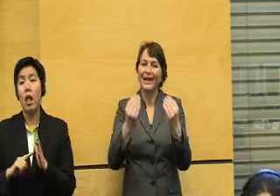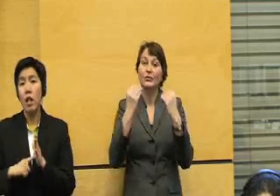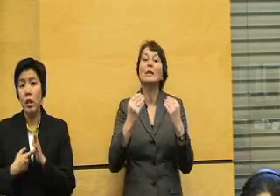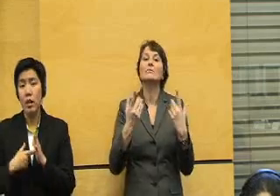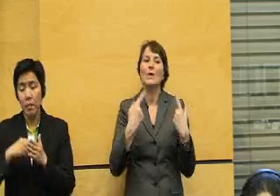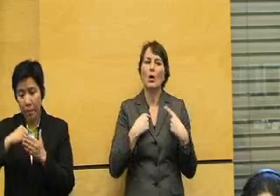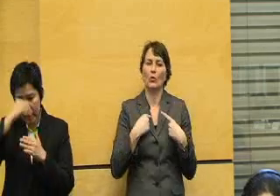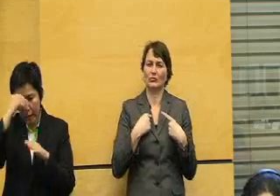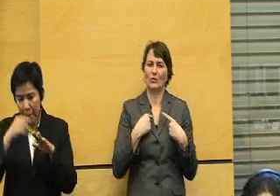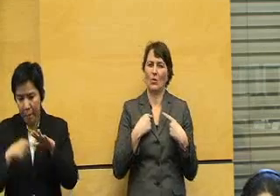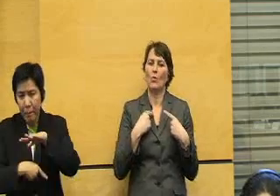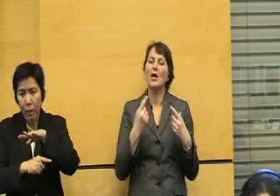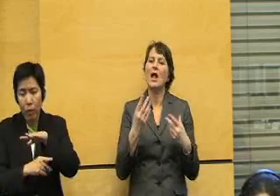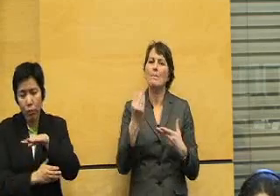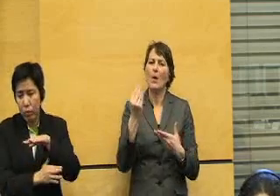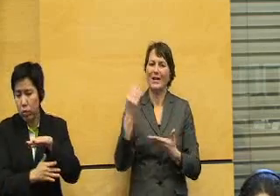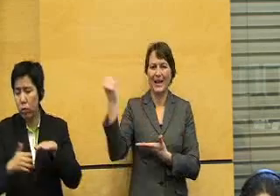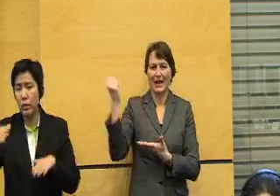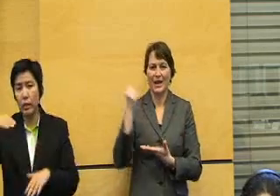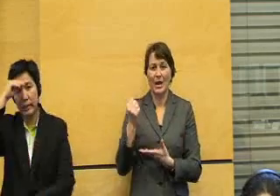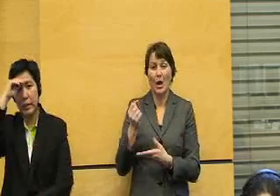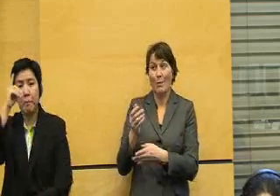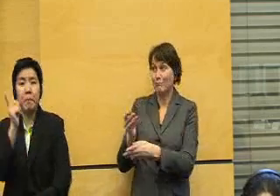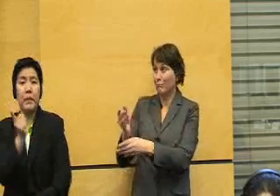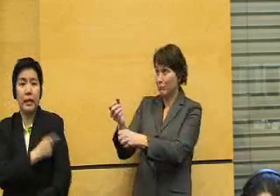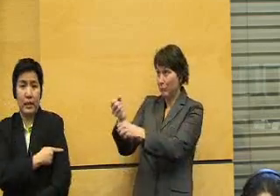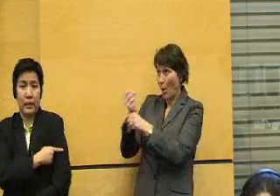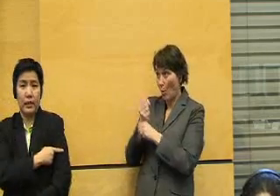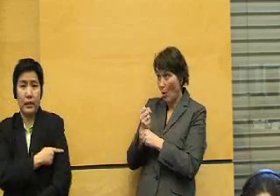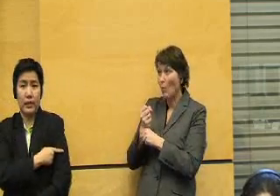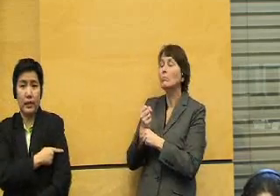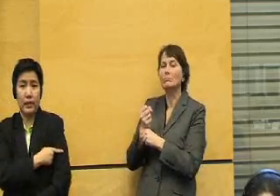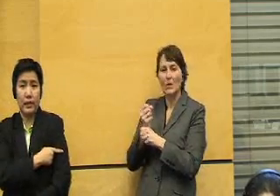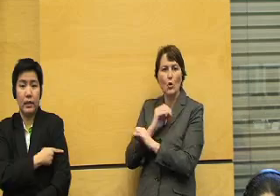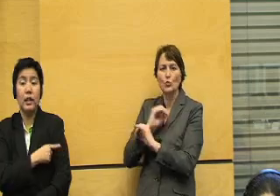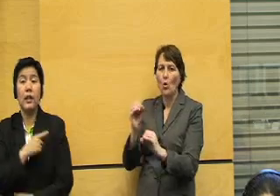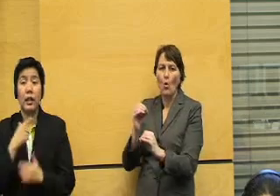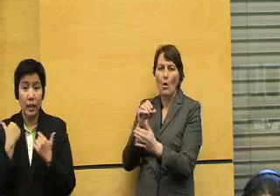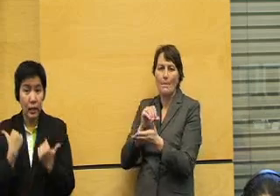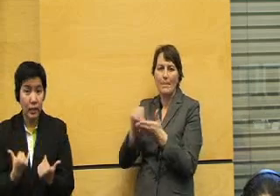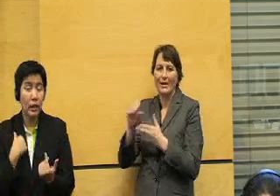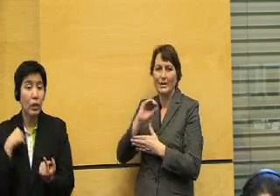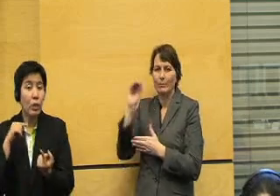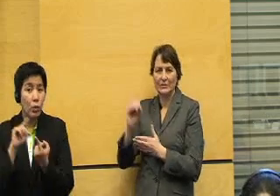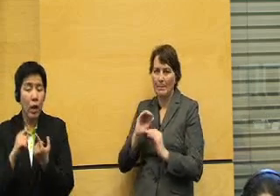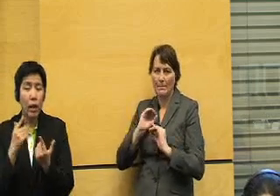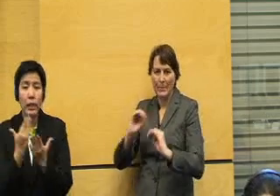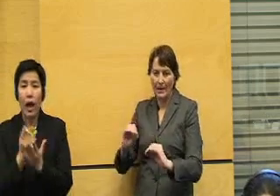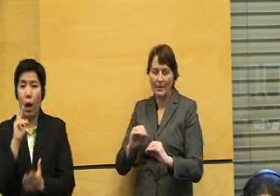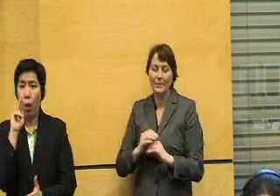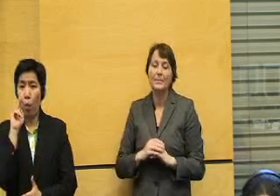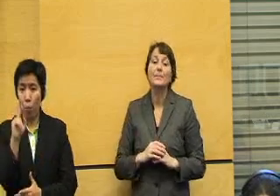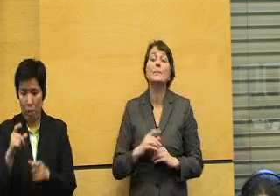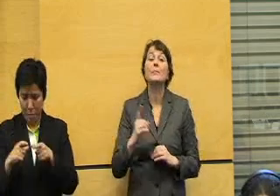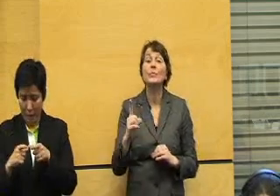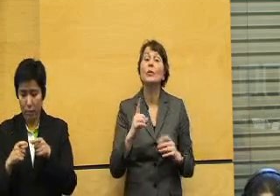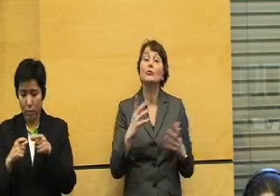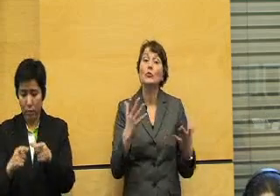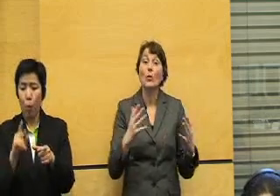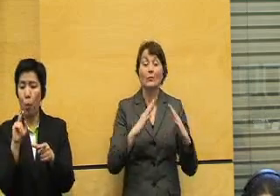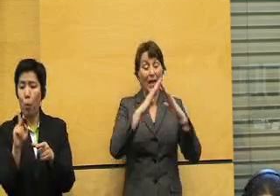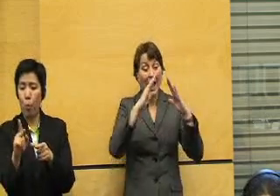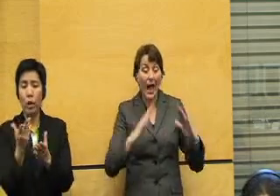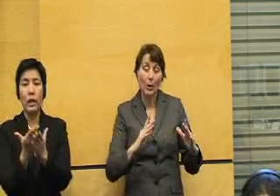loans. Registered persons with disability can also request for service such as house